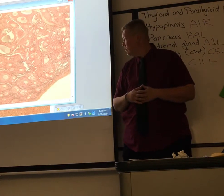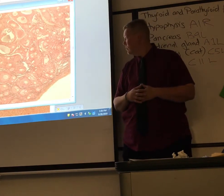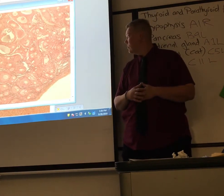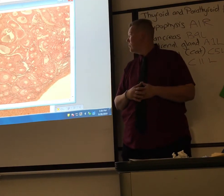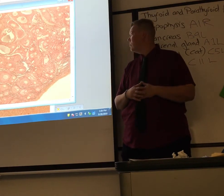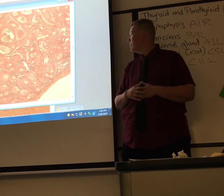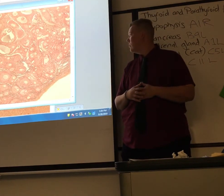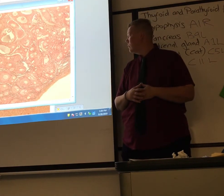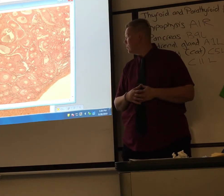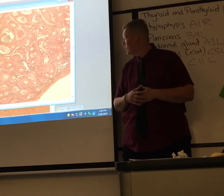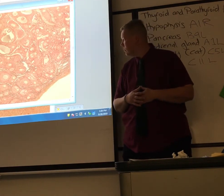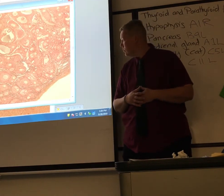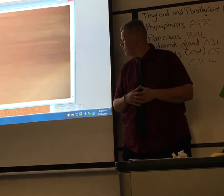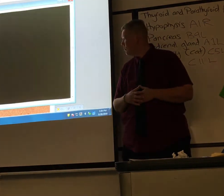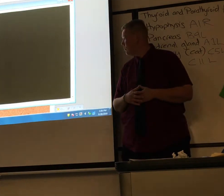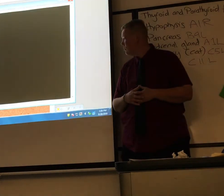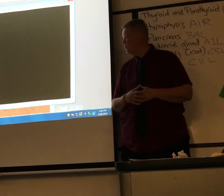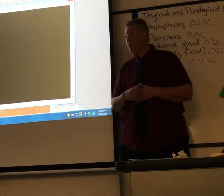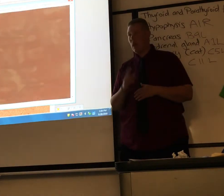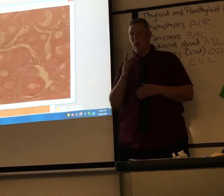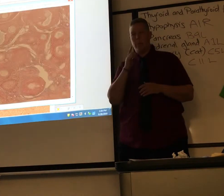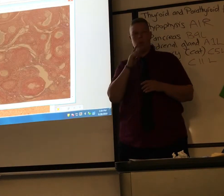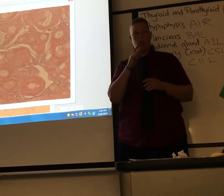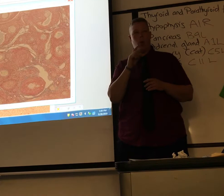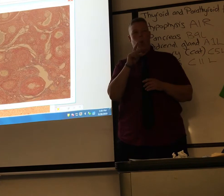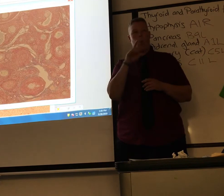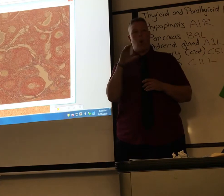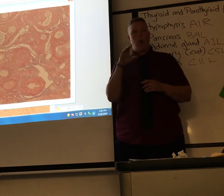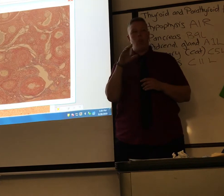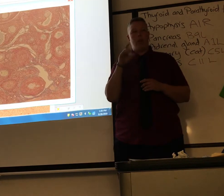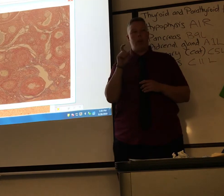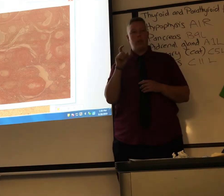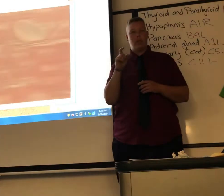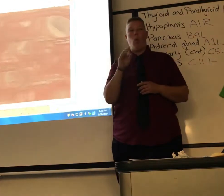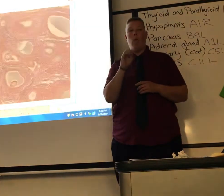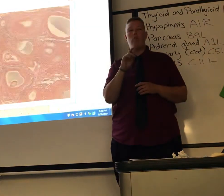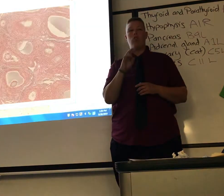Okay, I'm going to go to medium magnification here, 100x. We'll look at the edge.